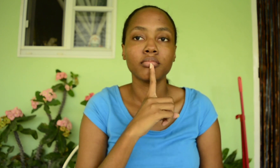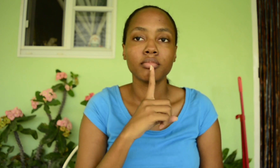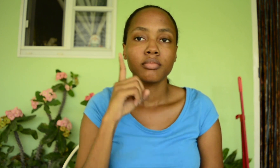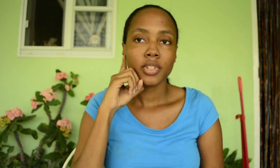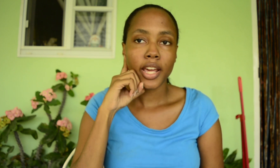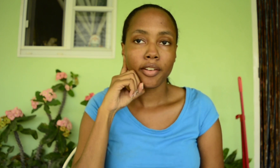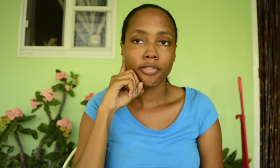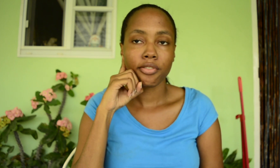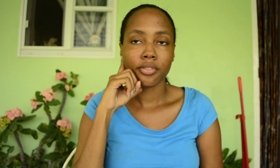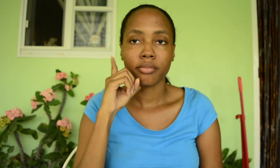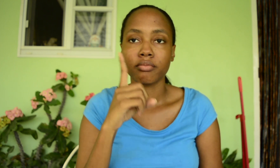Deaf,